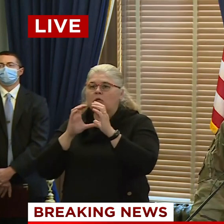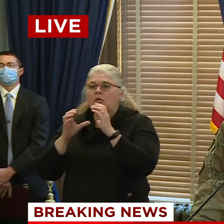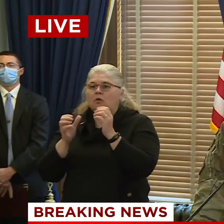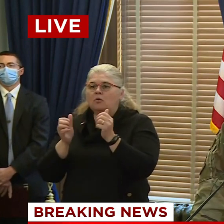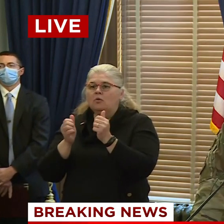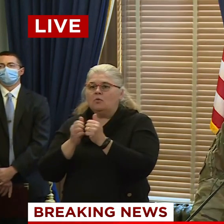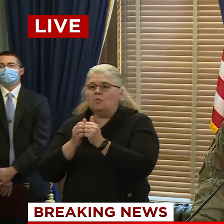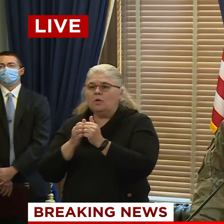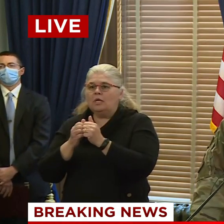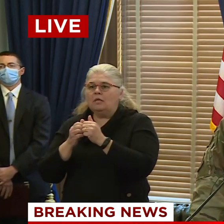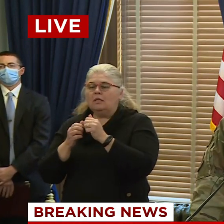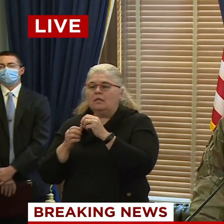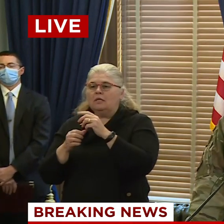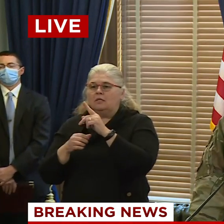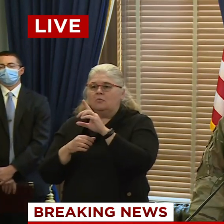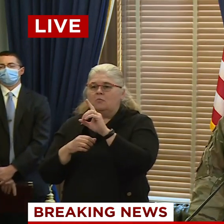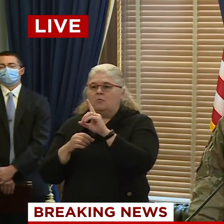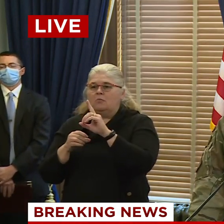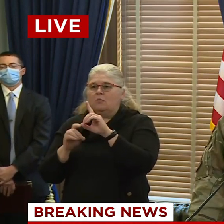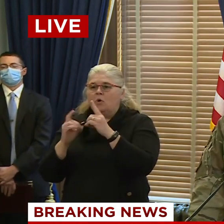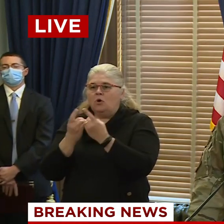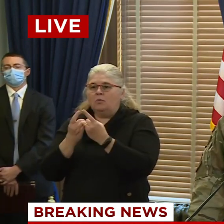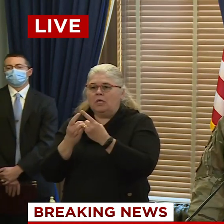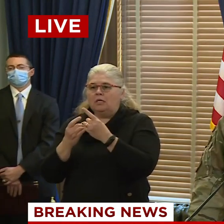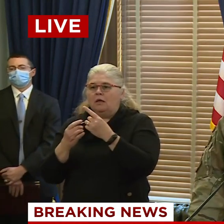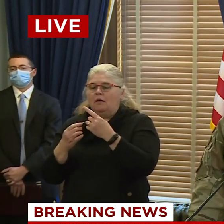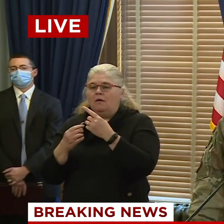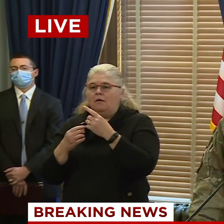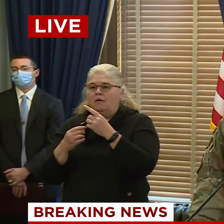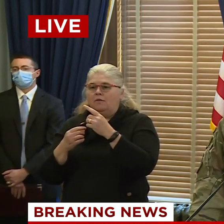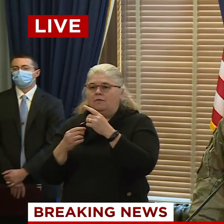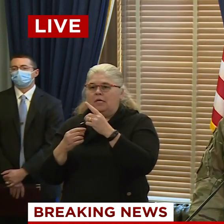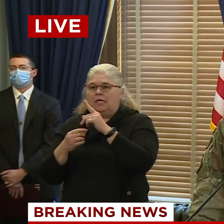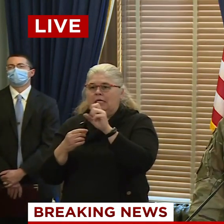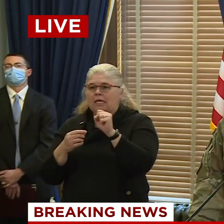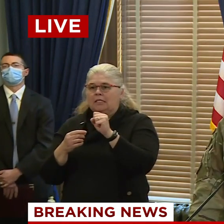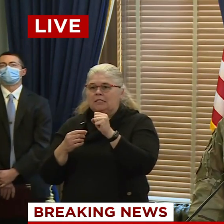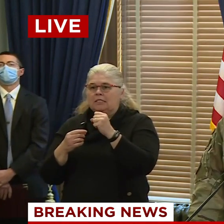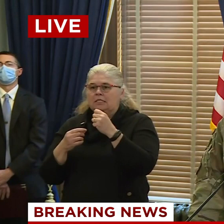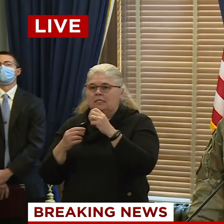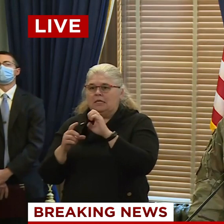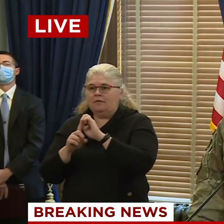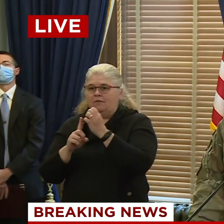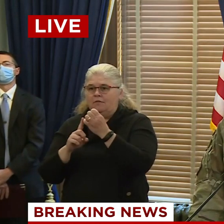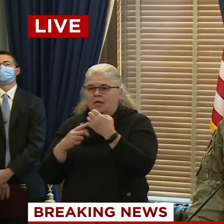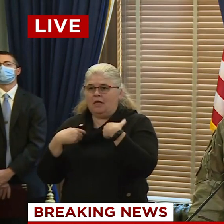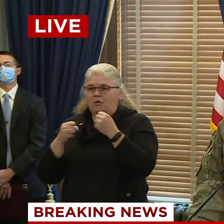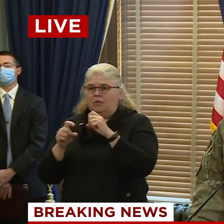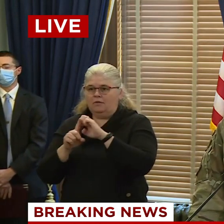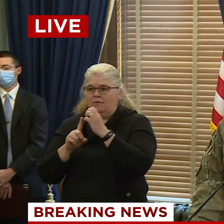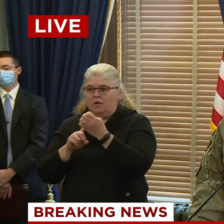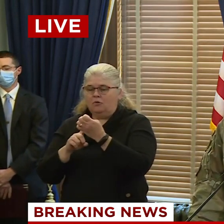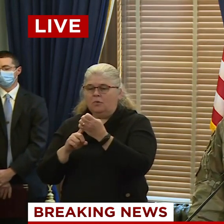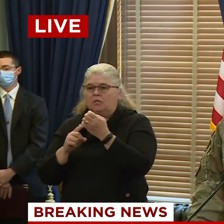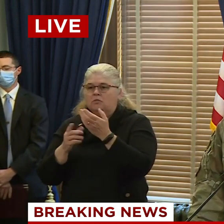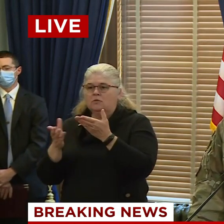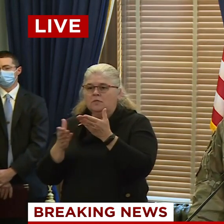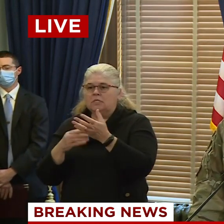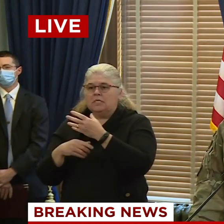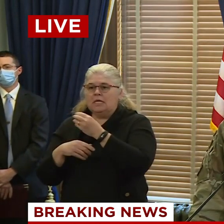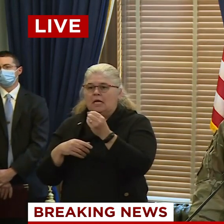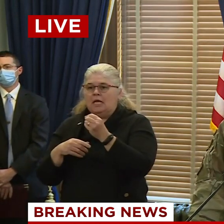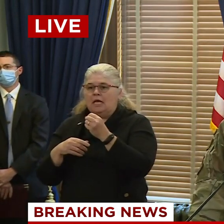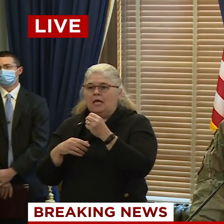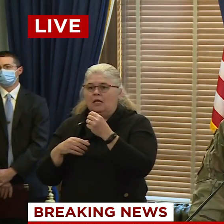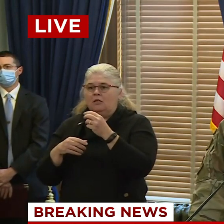Department of Health and Environment, as well as local health departments, on how we can mitigate COVID factors once we start utilizing